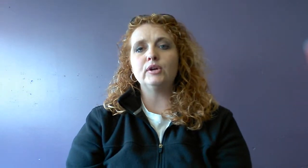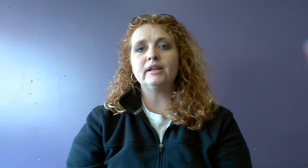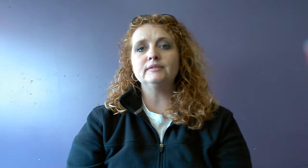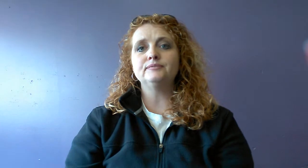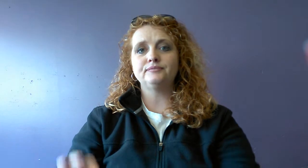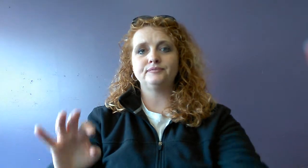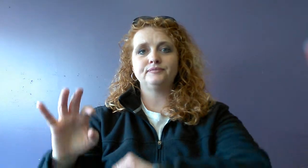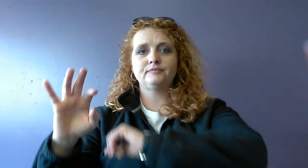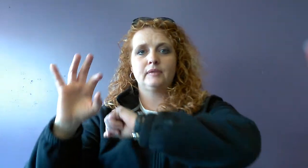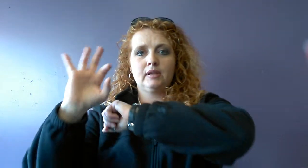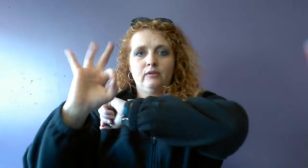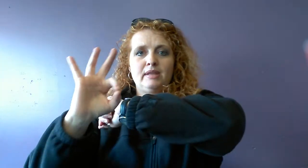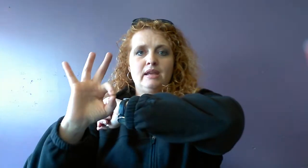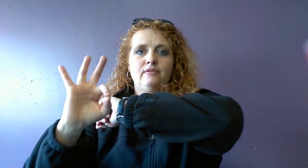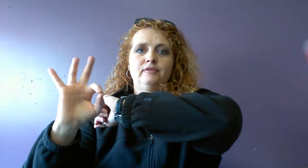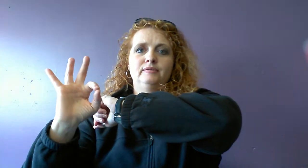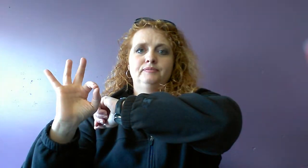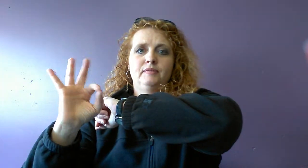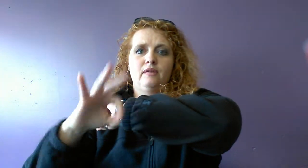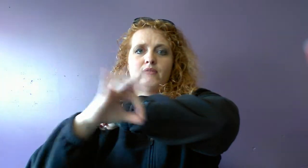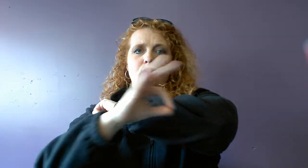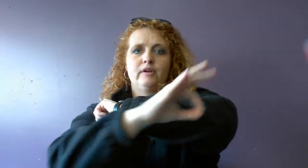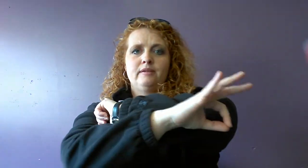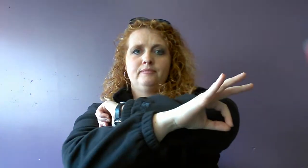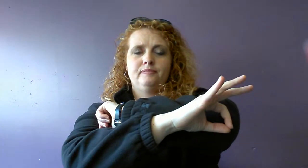Florida, it's with an F. Florida.